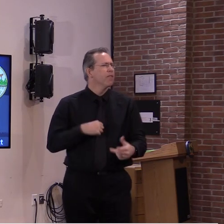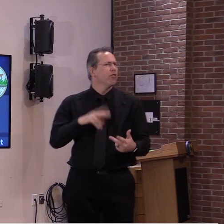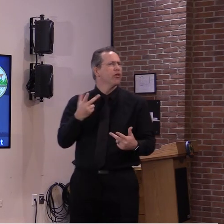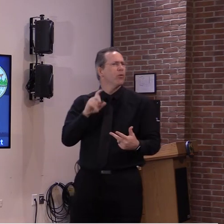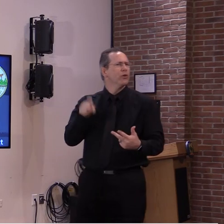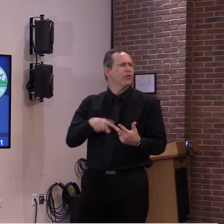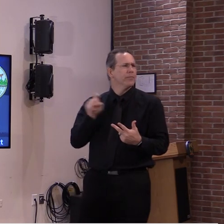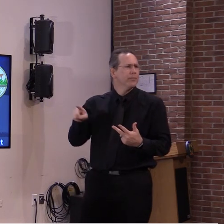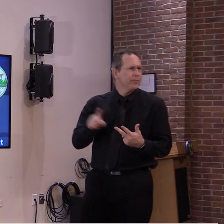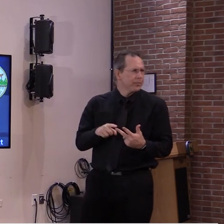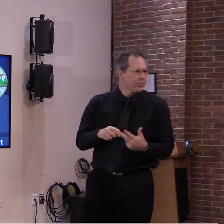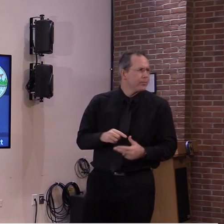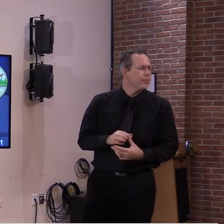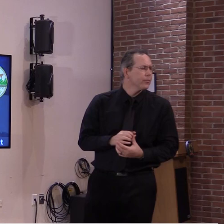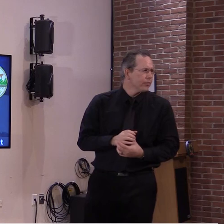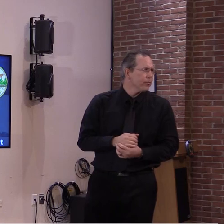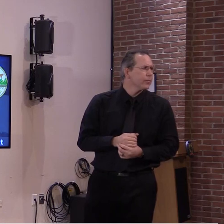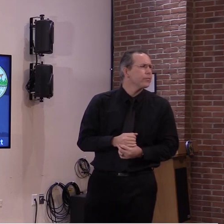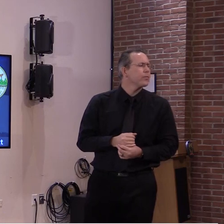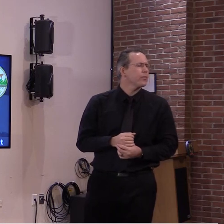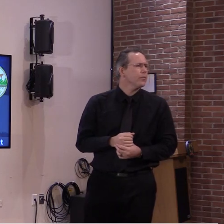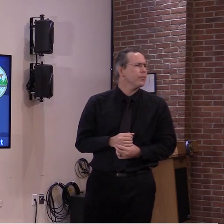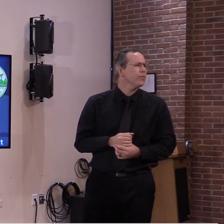Vermonter arrested by ATF.